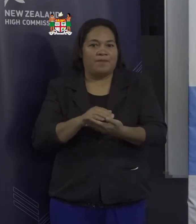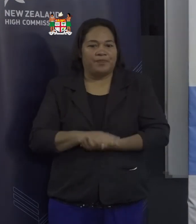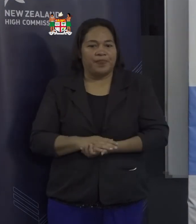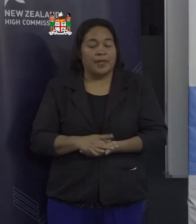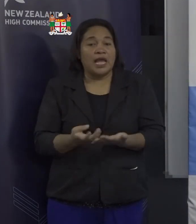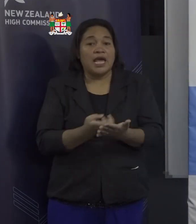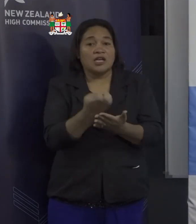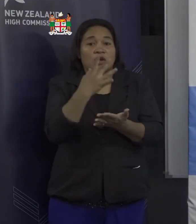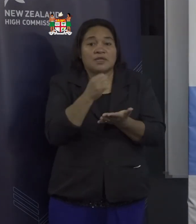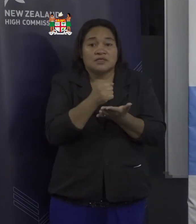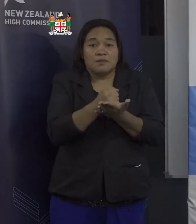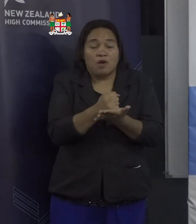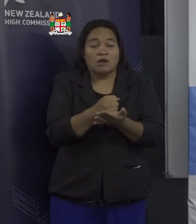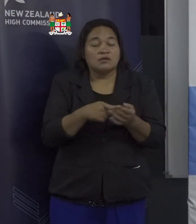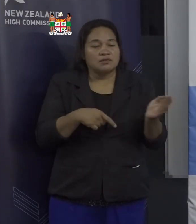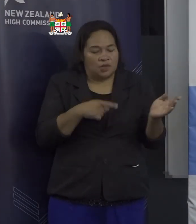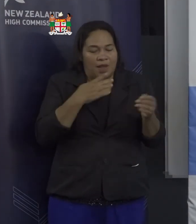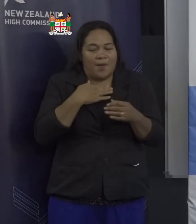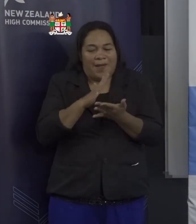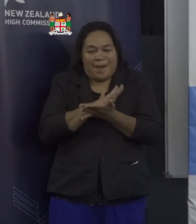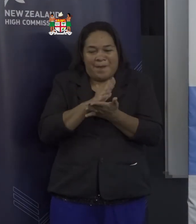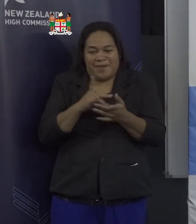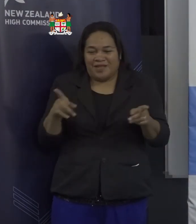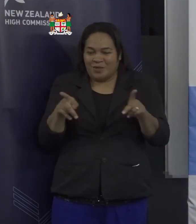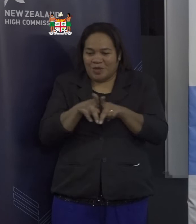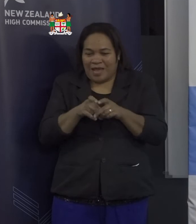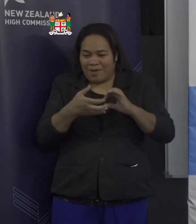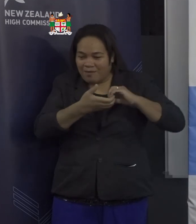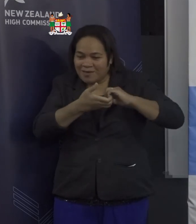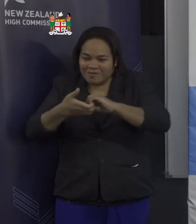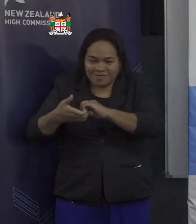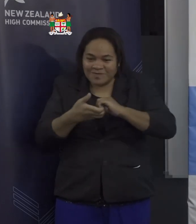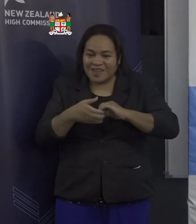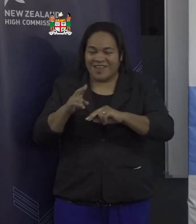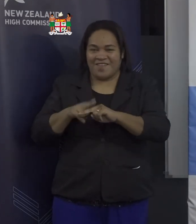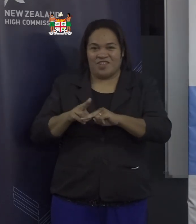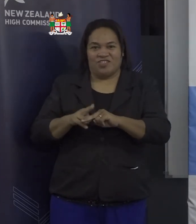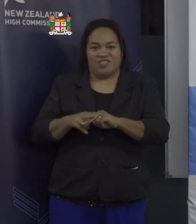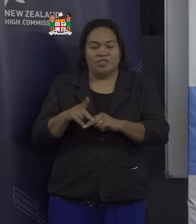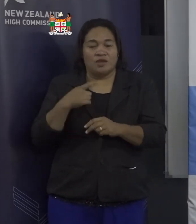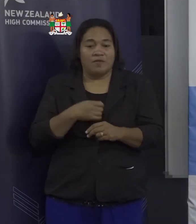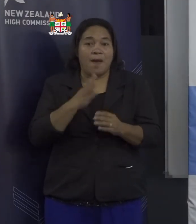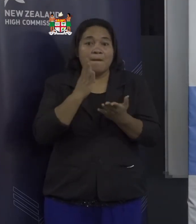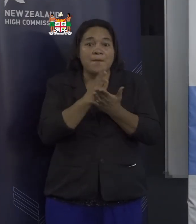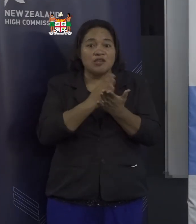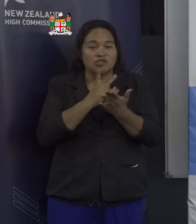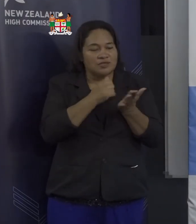support, we've also been pleased to collaborate with Fiji in sort of two payments of economic budget support.